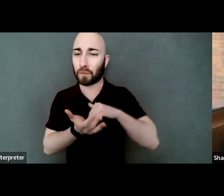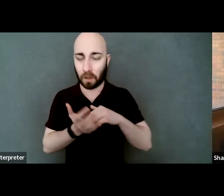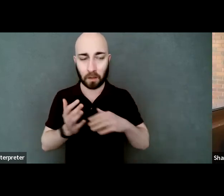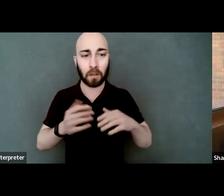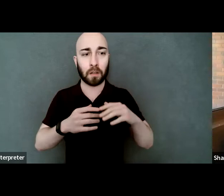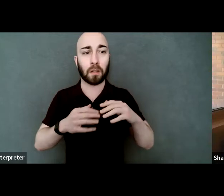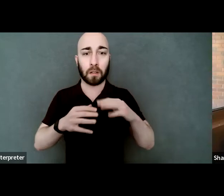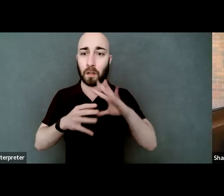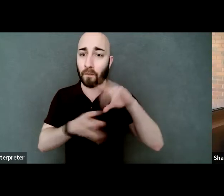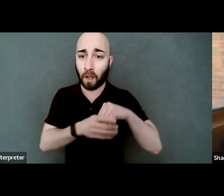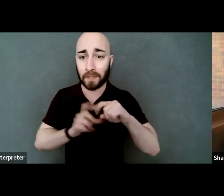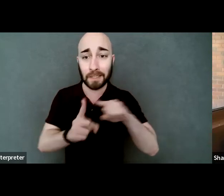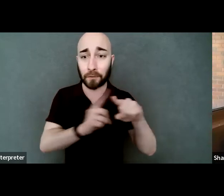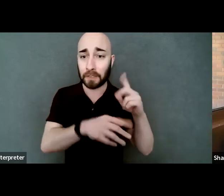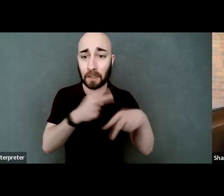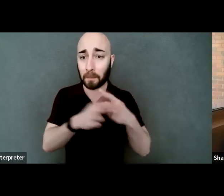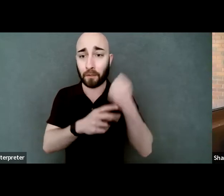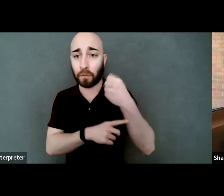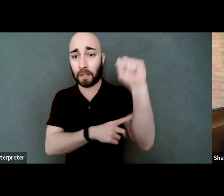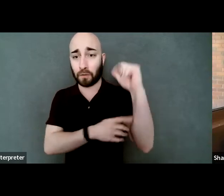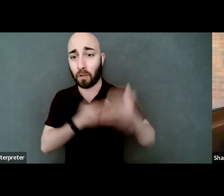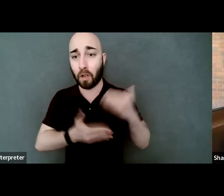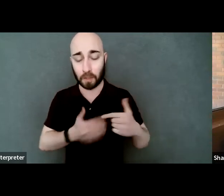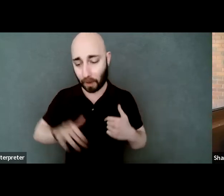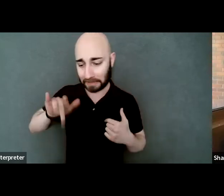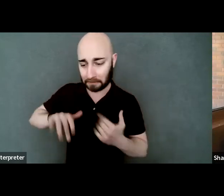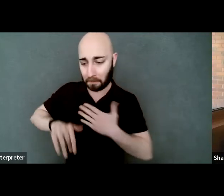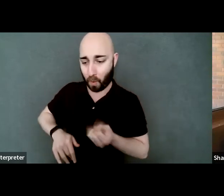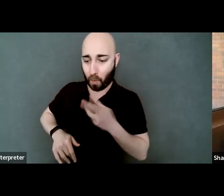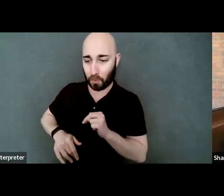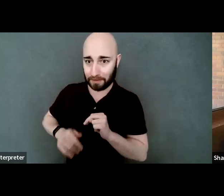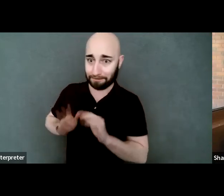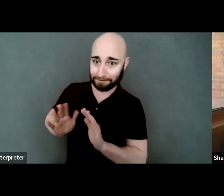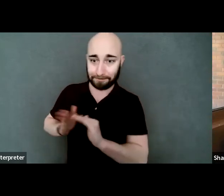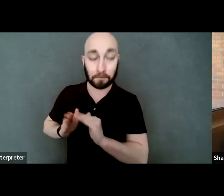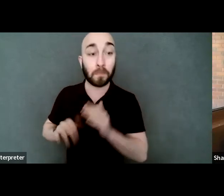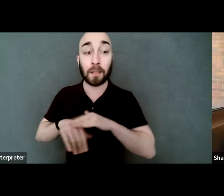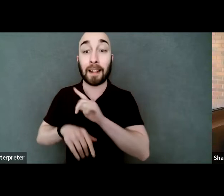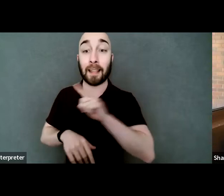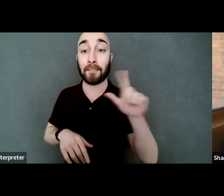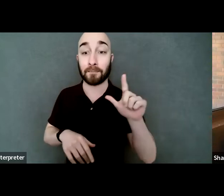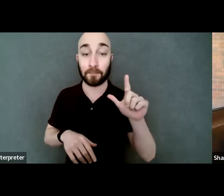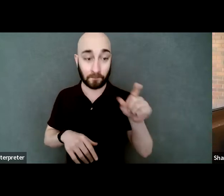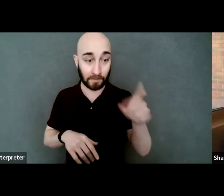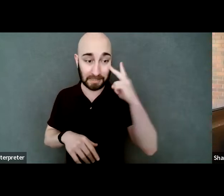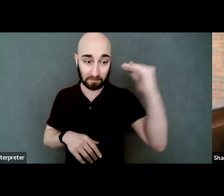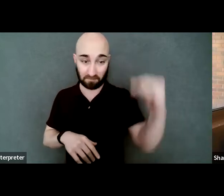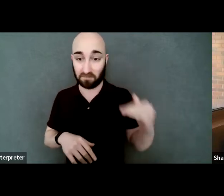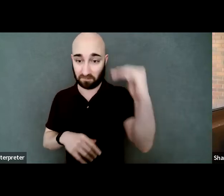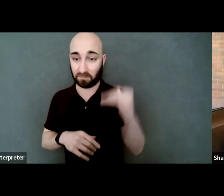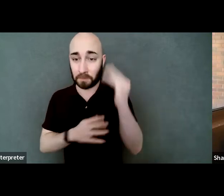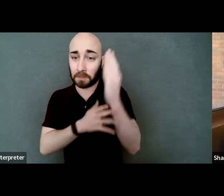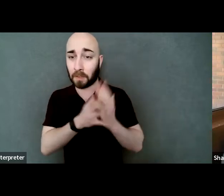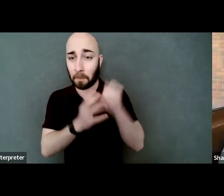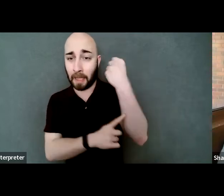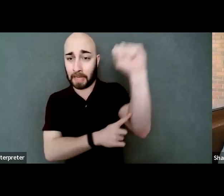of causes. Okay, I need to move my own slides. And on the left, you'll see a list of some of the things that